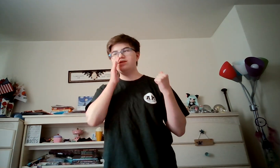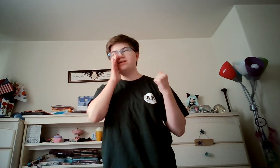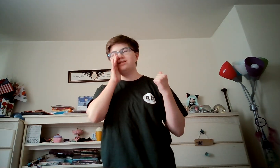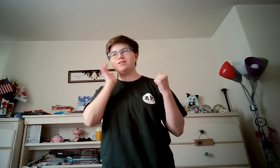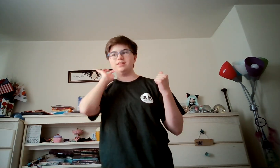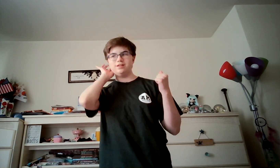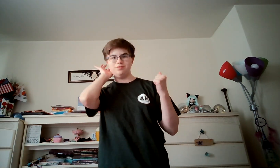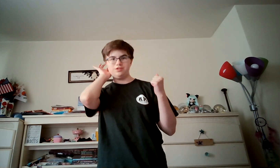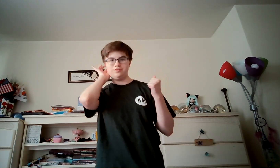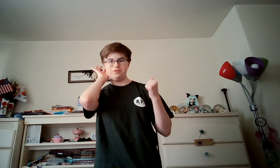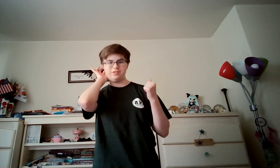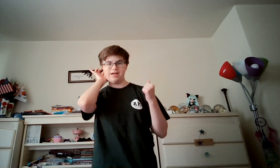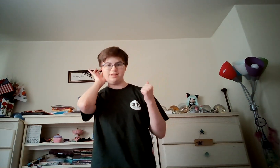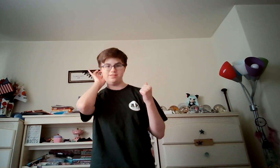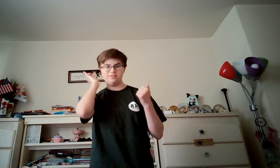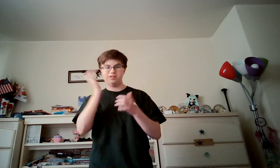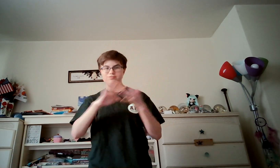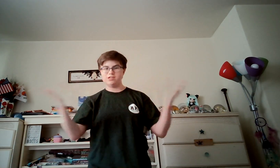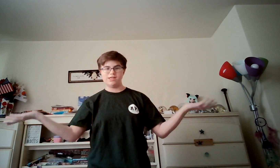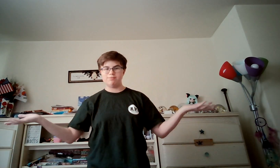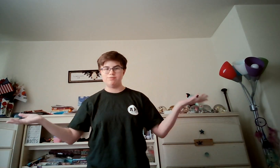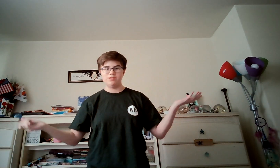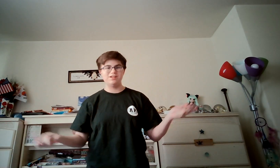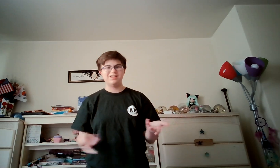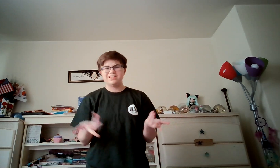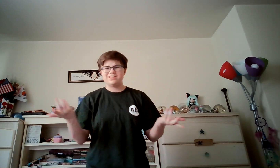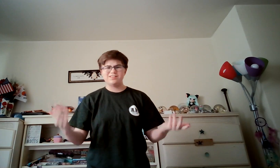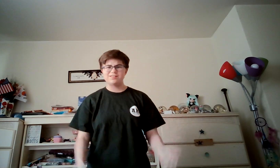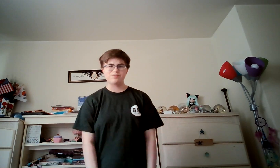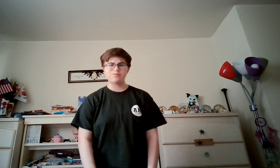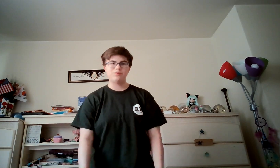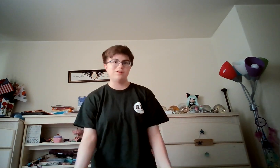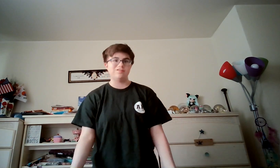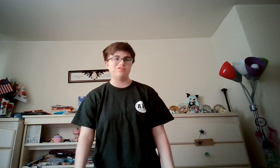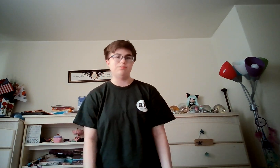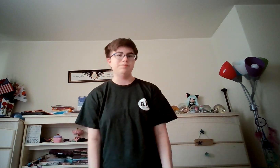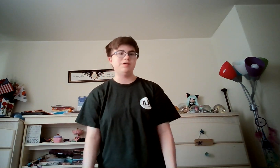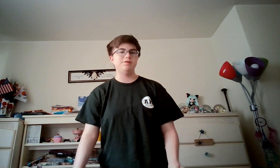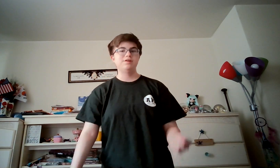Because every universe has different names for it. A quirk is a superpower.